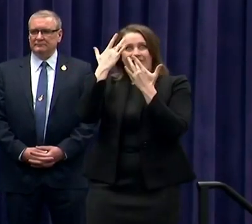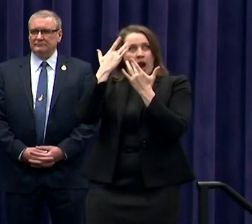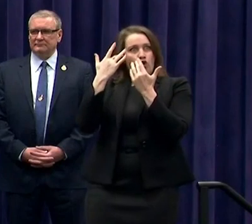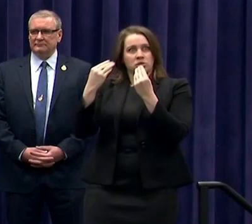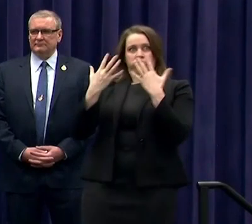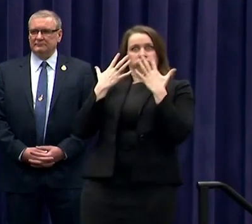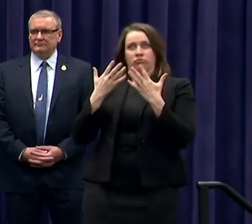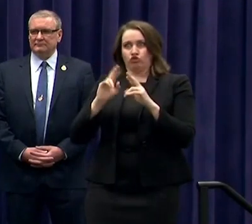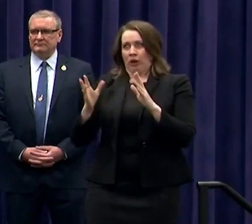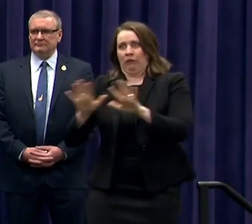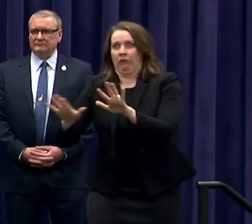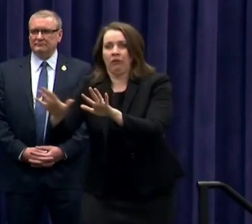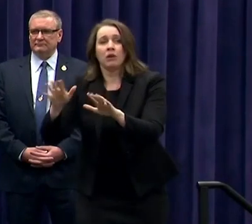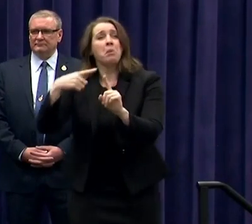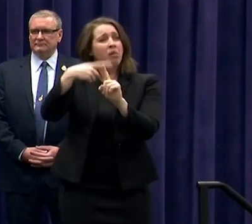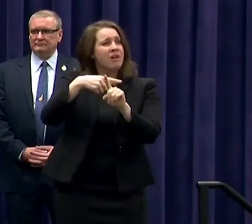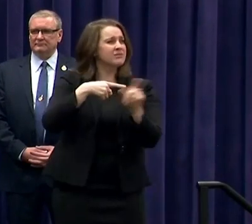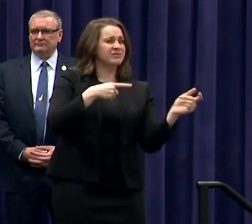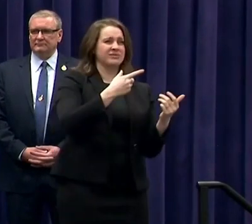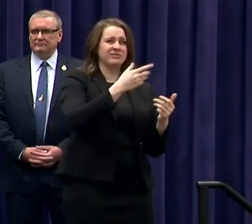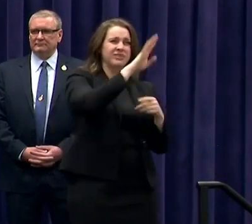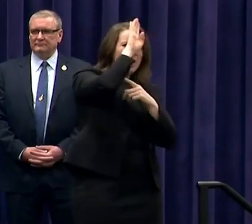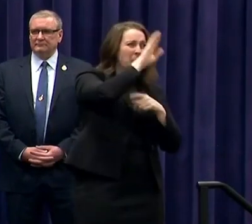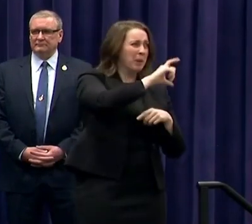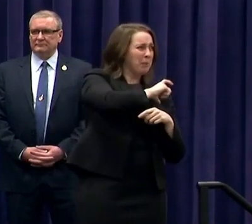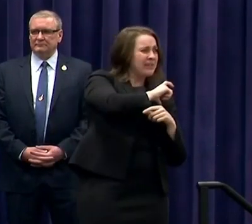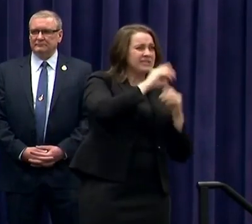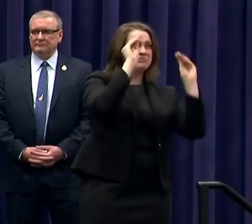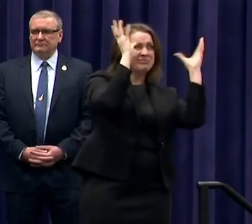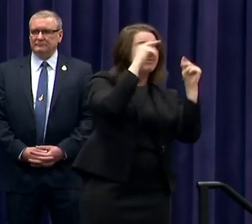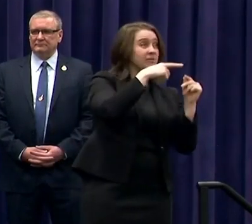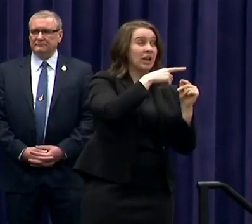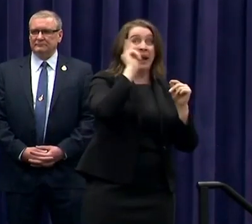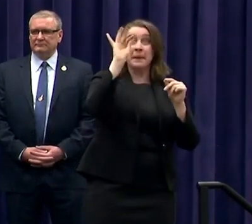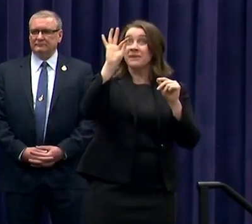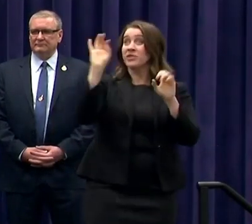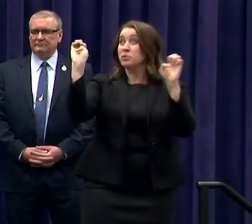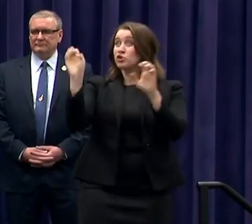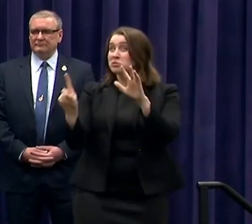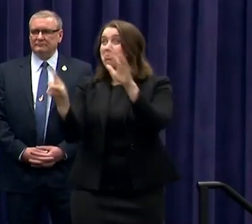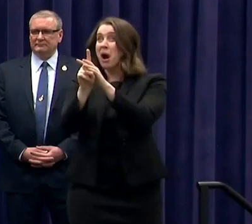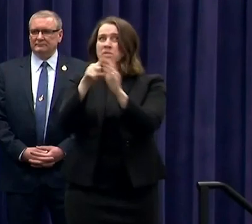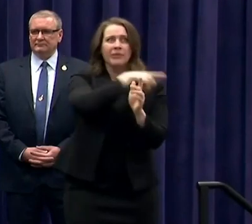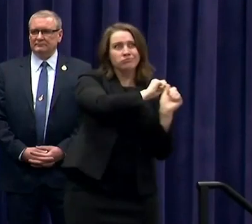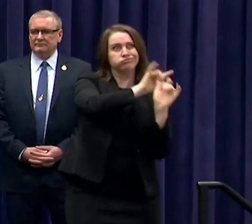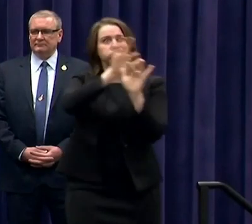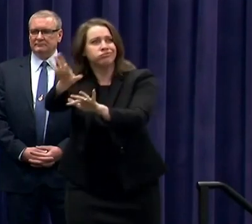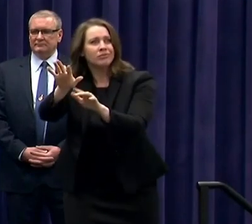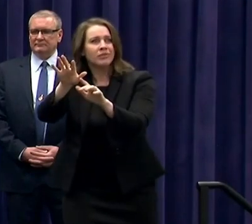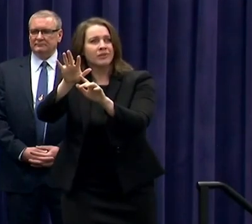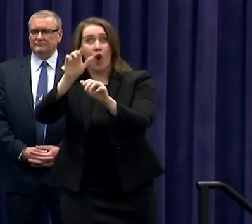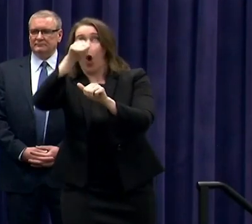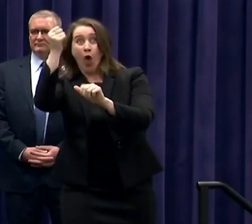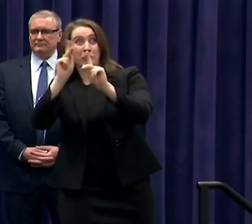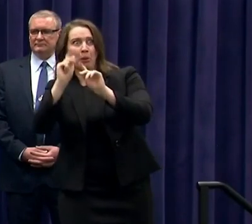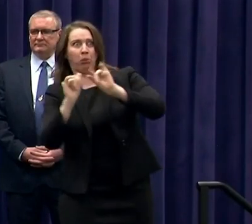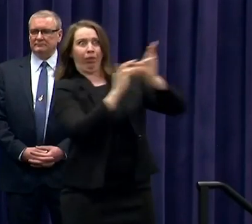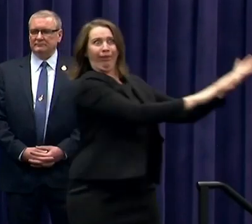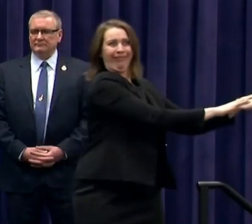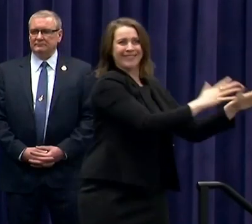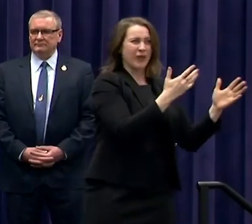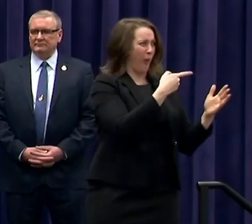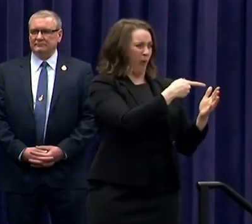first responders. They literally run to danger in this time like no other. So we want to make sure that we're doing